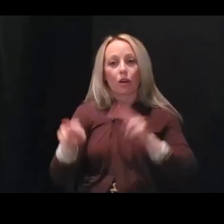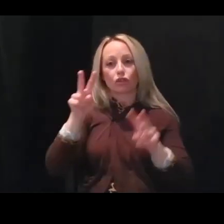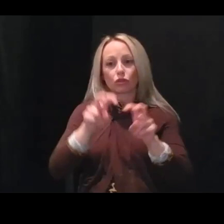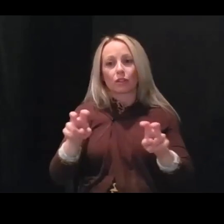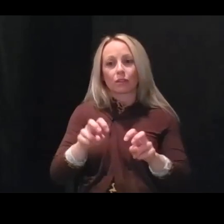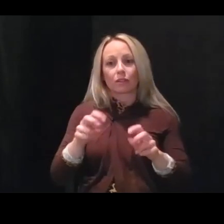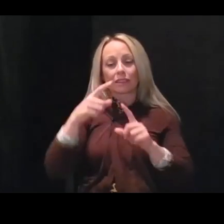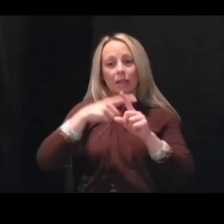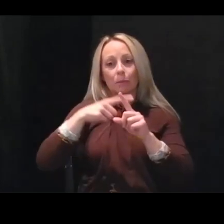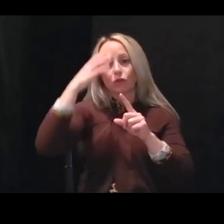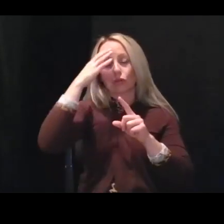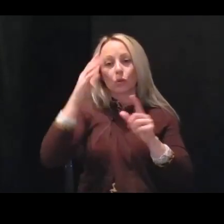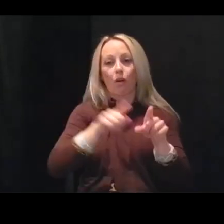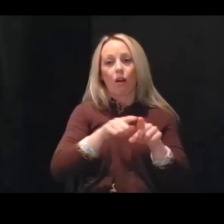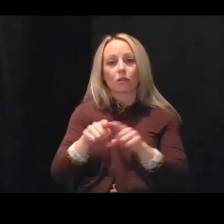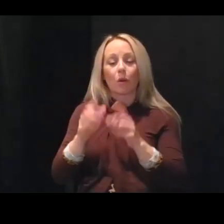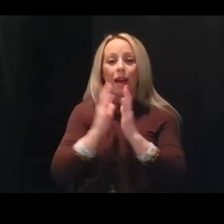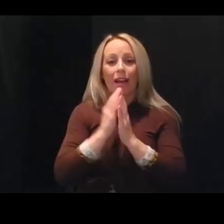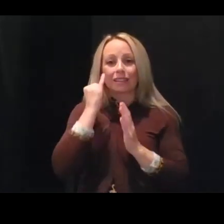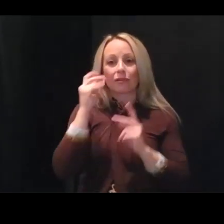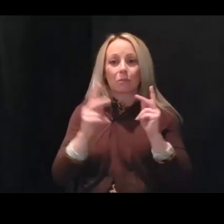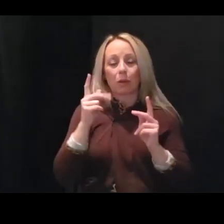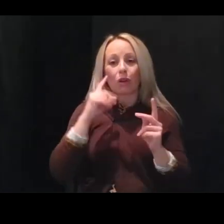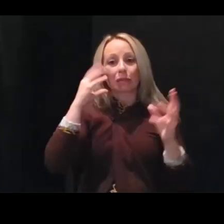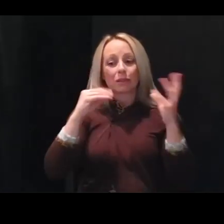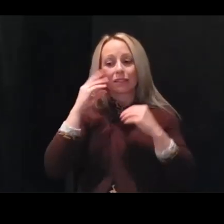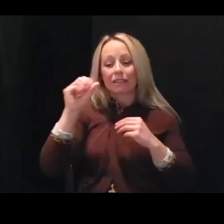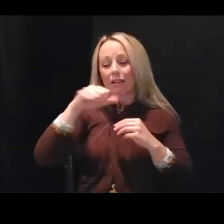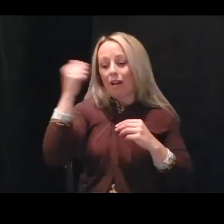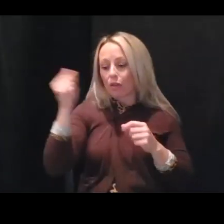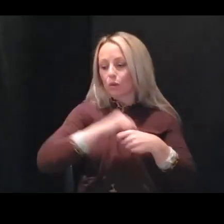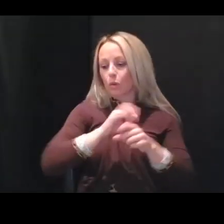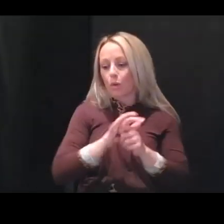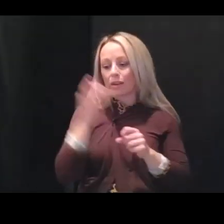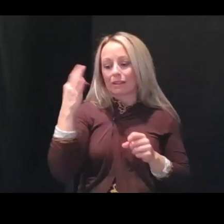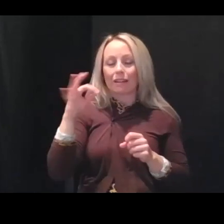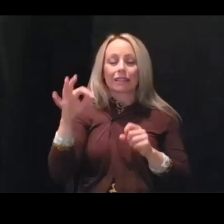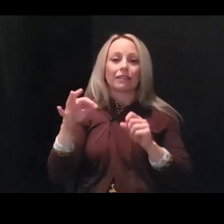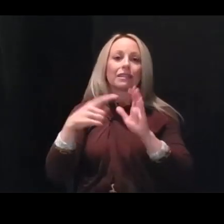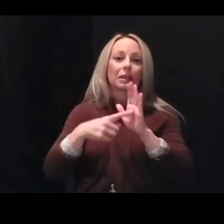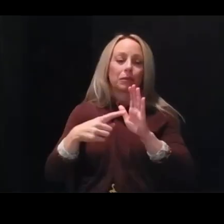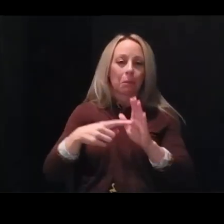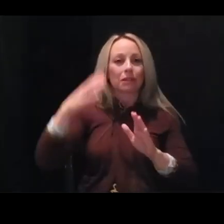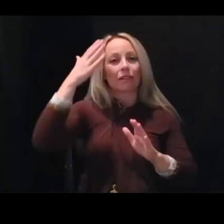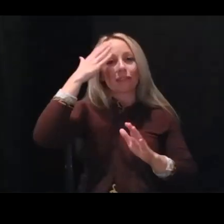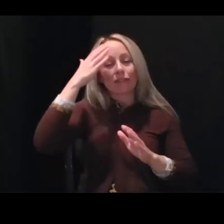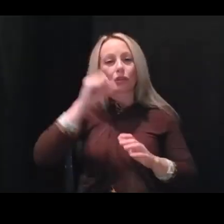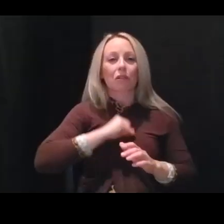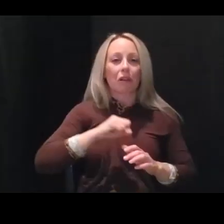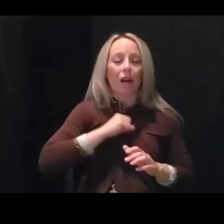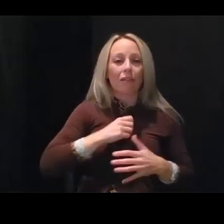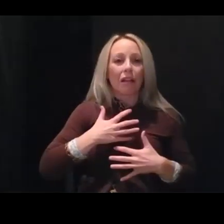if individuals are experiencing any other COVID-19 symptoms. Fever, cough, shortness of